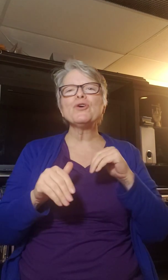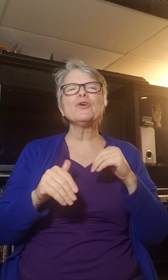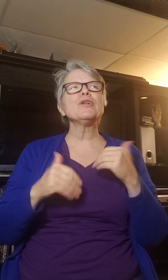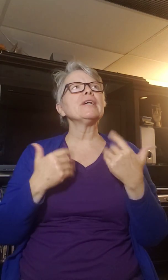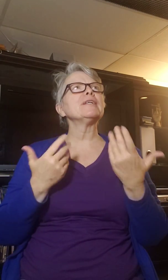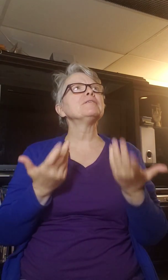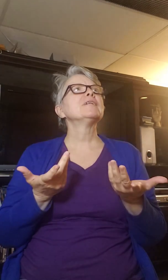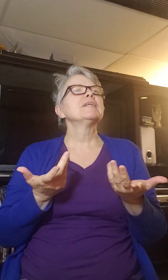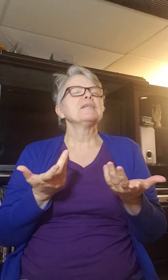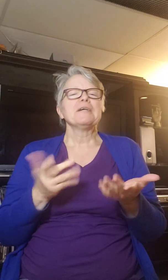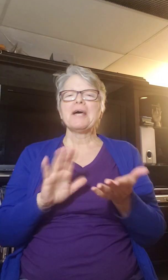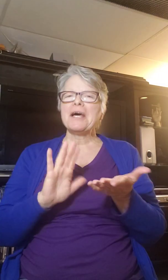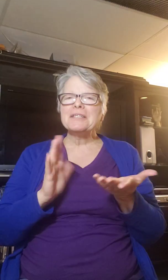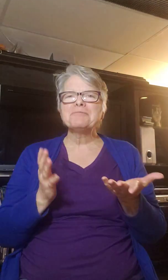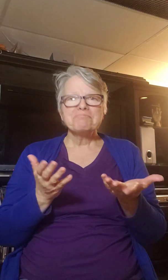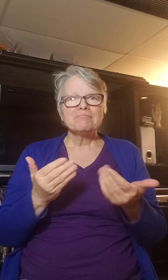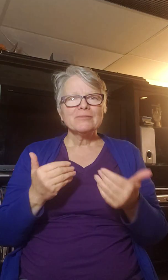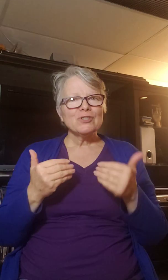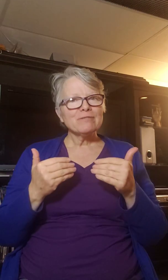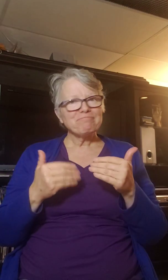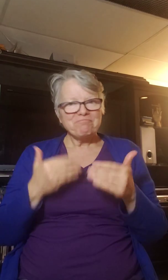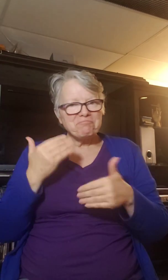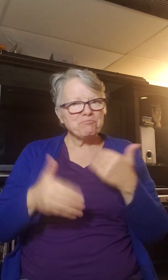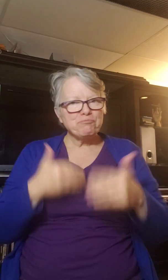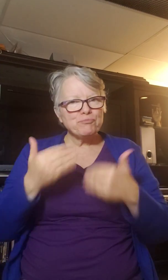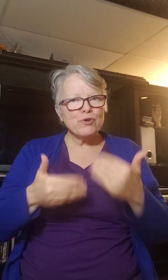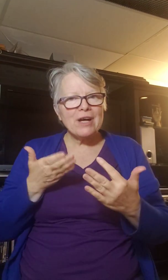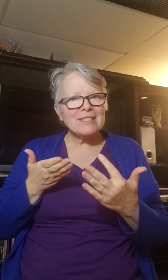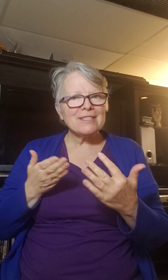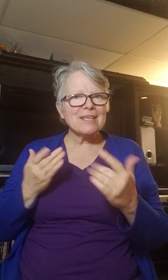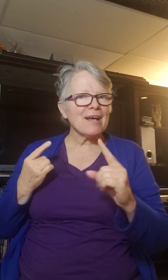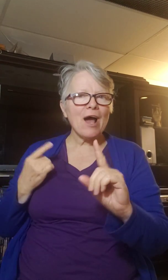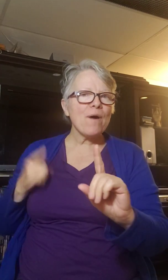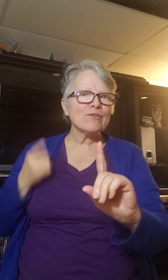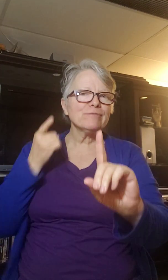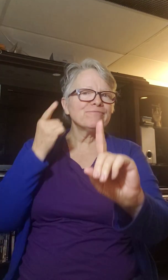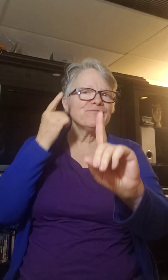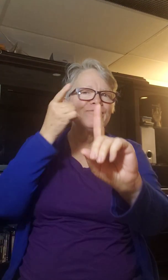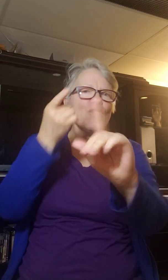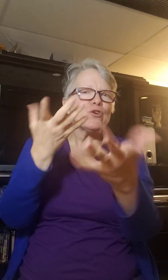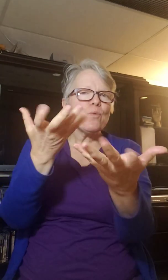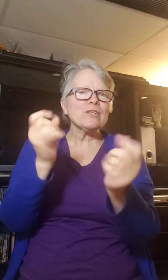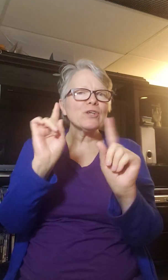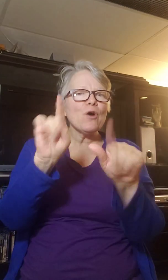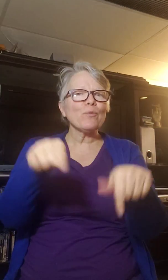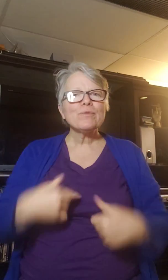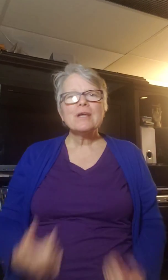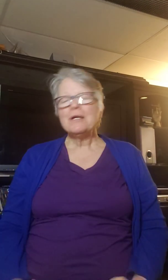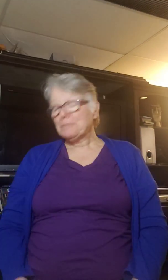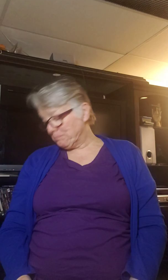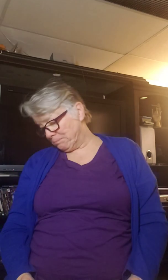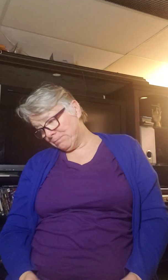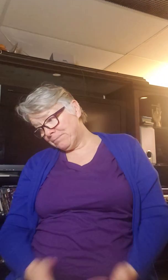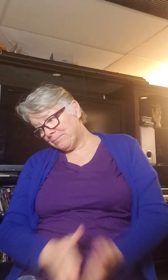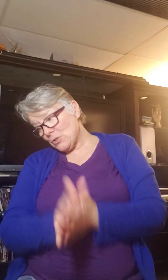comfortable and just progress however far you want to go.